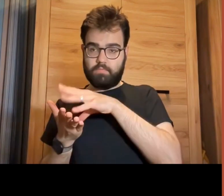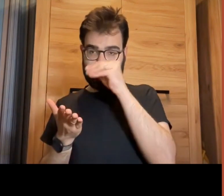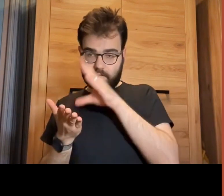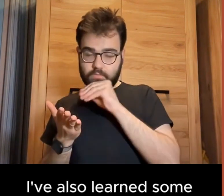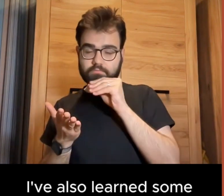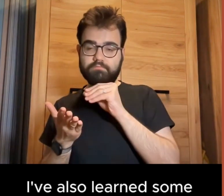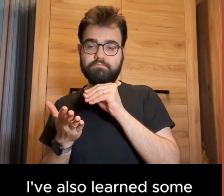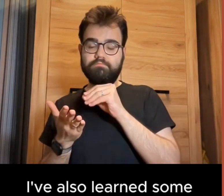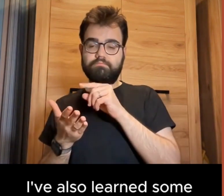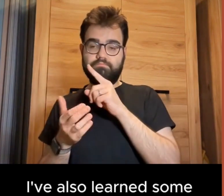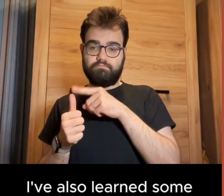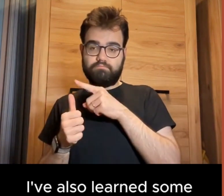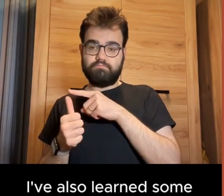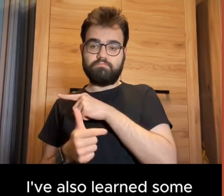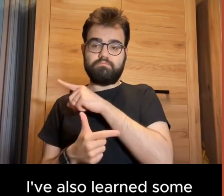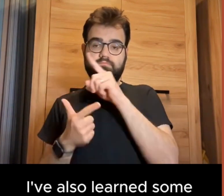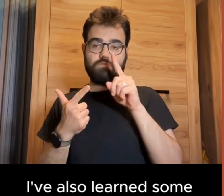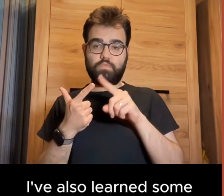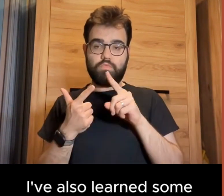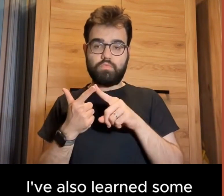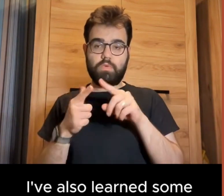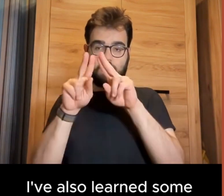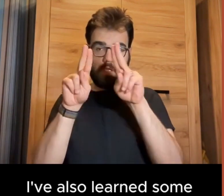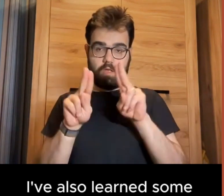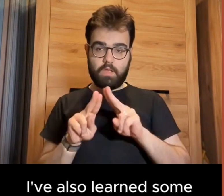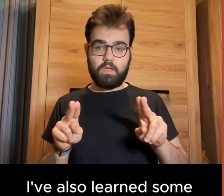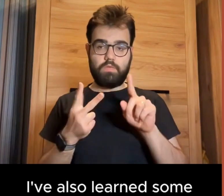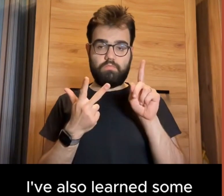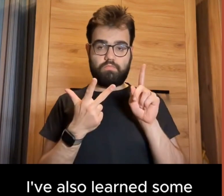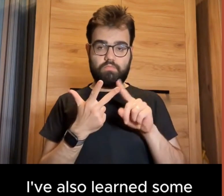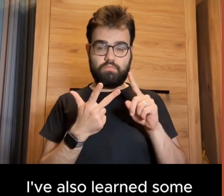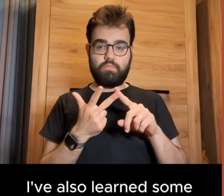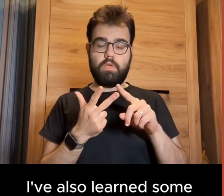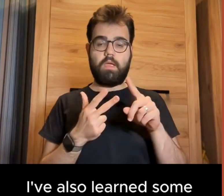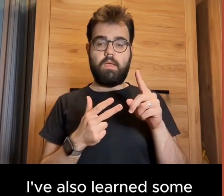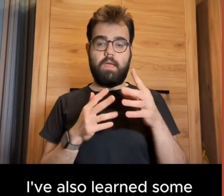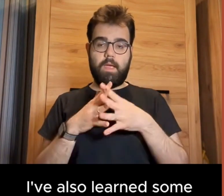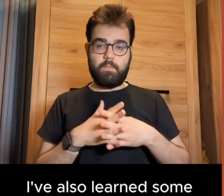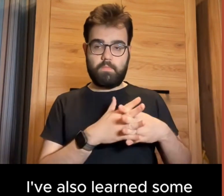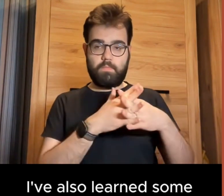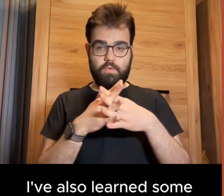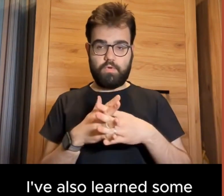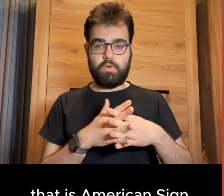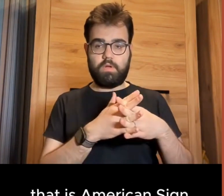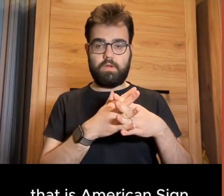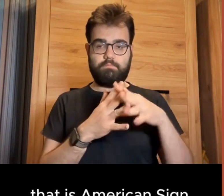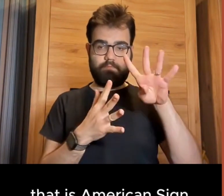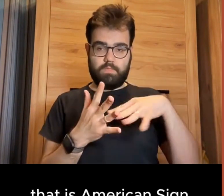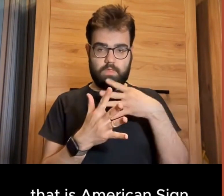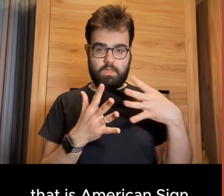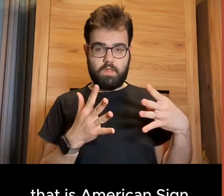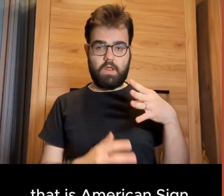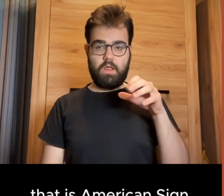PhD at the University of Warsaw as well. I'm finishing my second year. And apart from the PJM, I've also learned